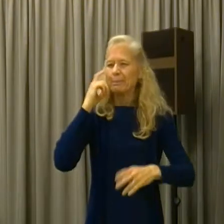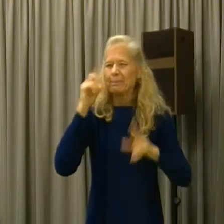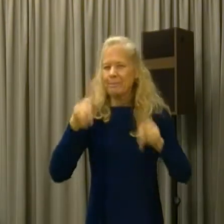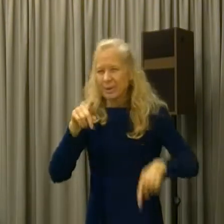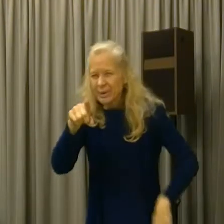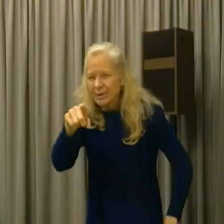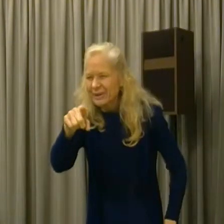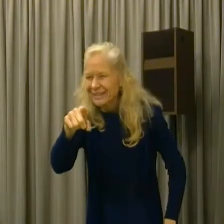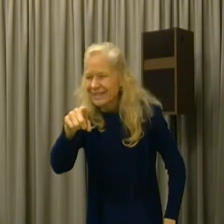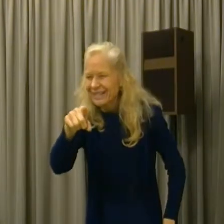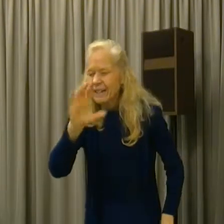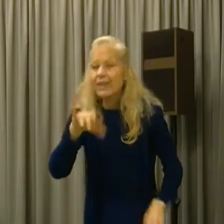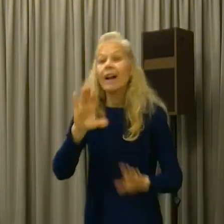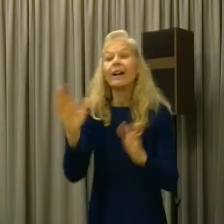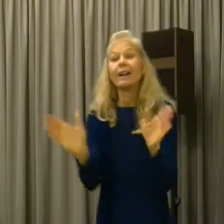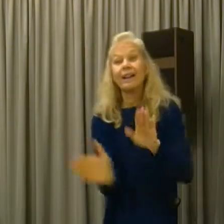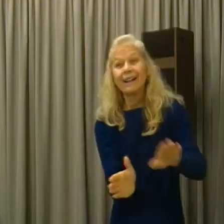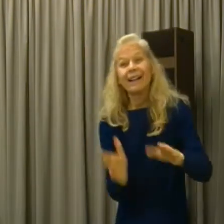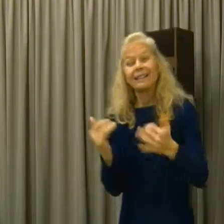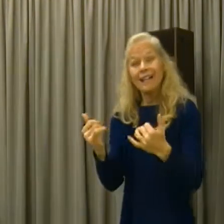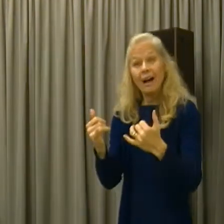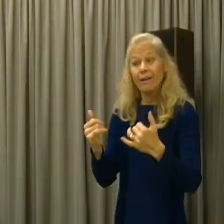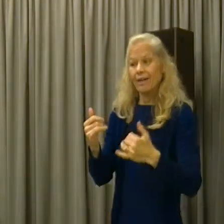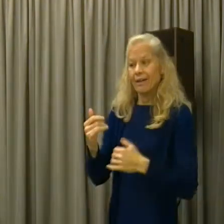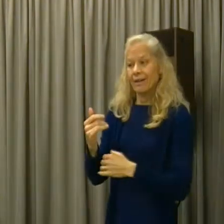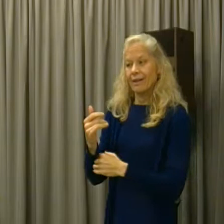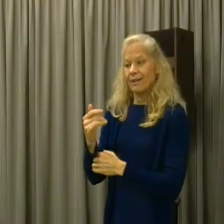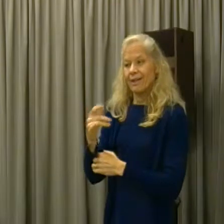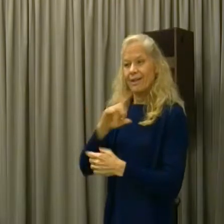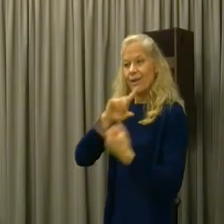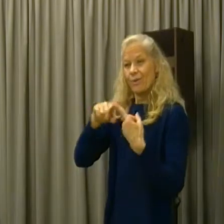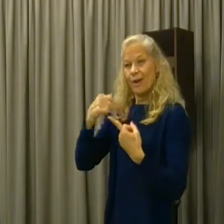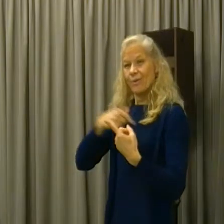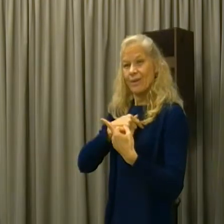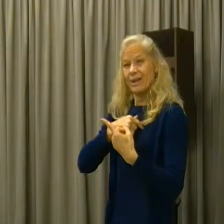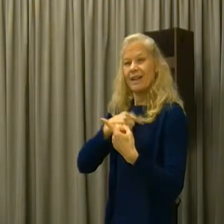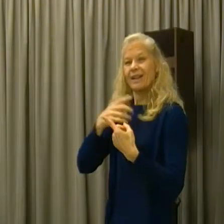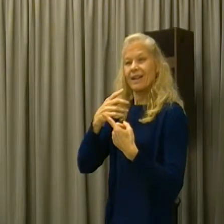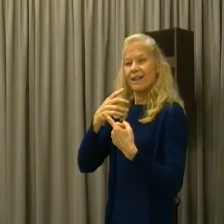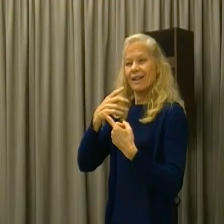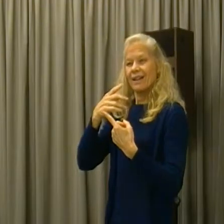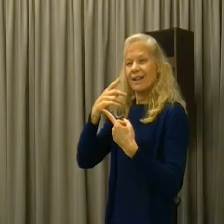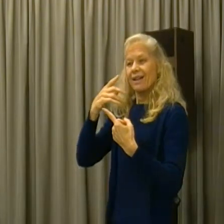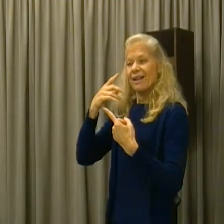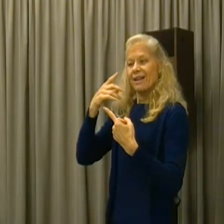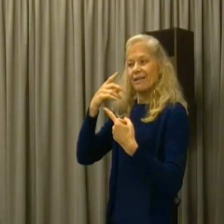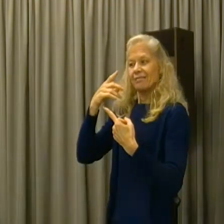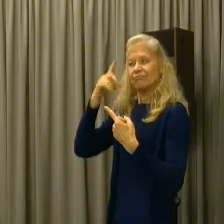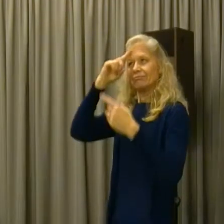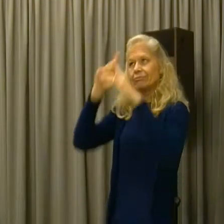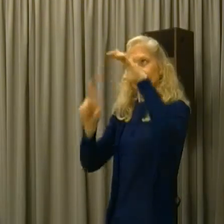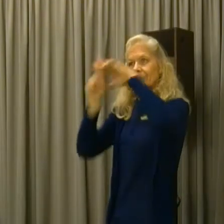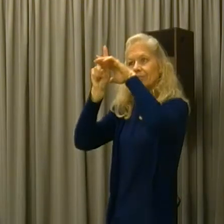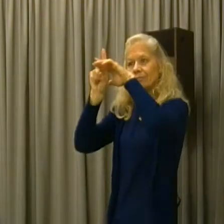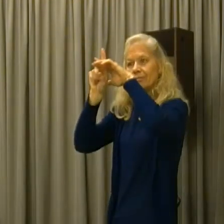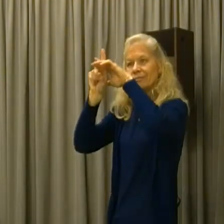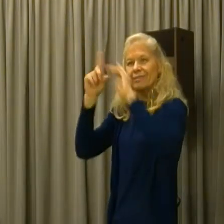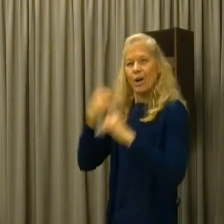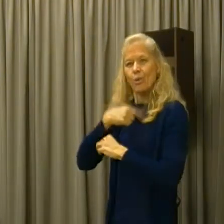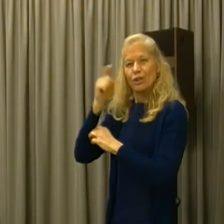Our thoughts are the source of everything we do and say. When we err in word or deed from the will of God, we